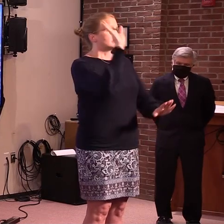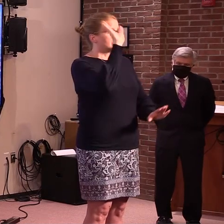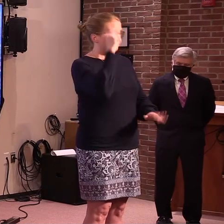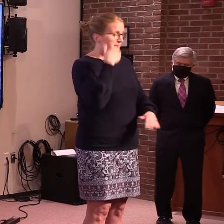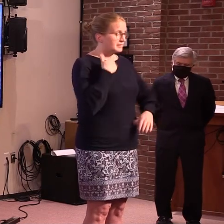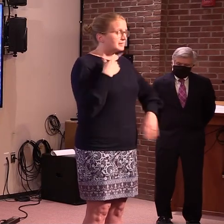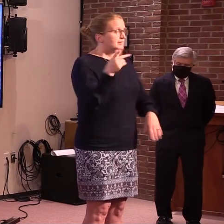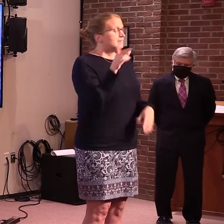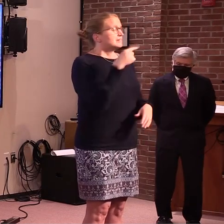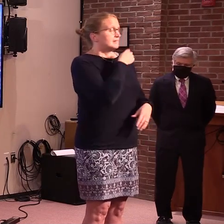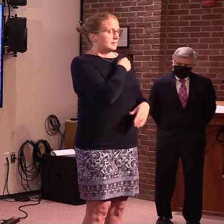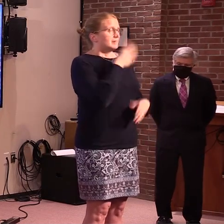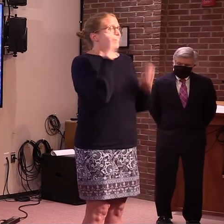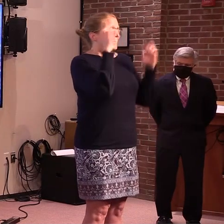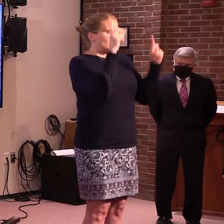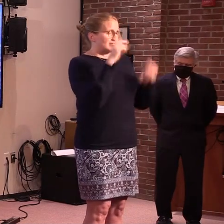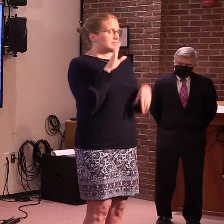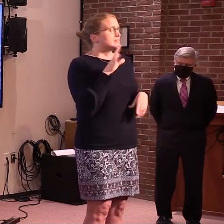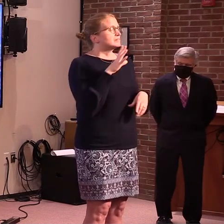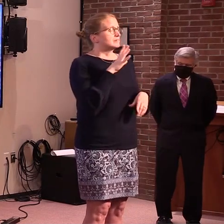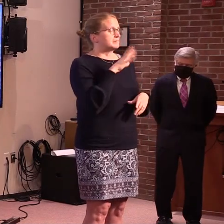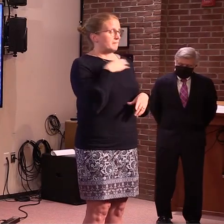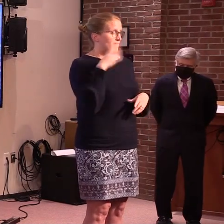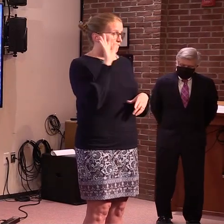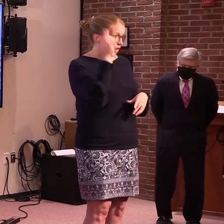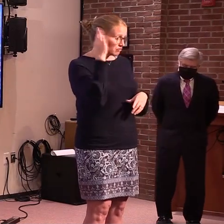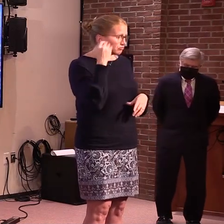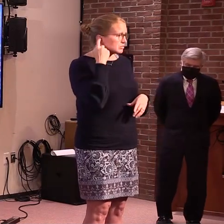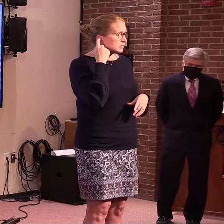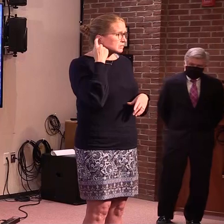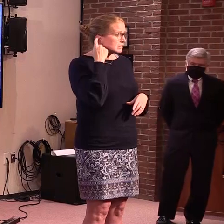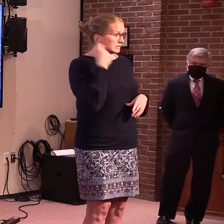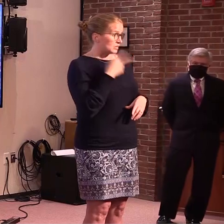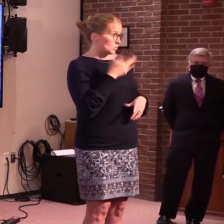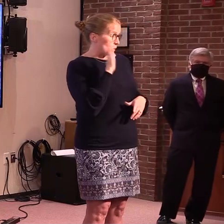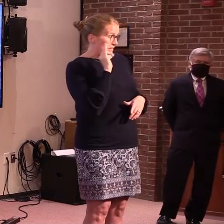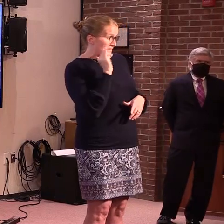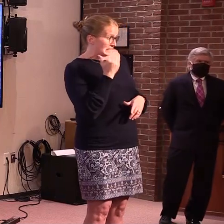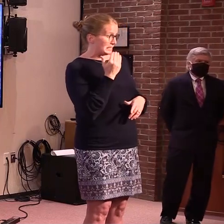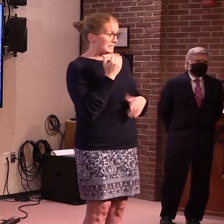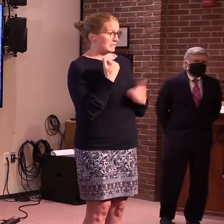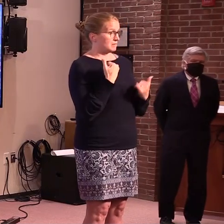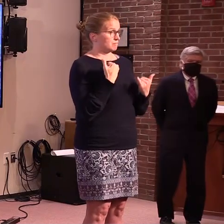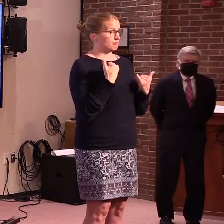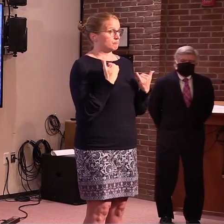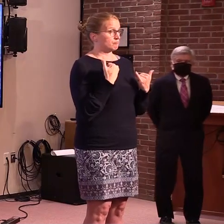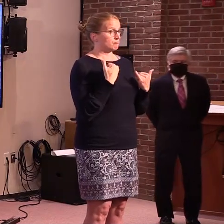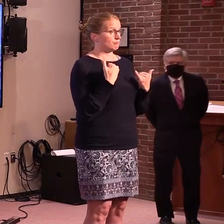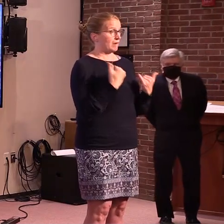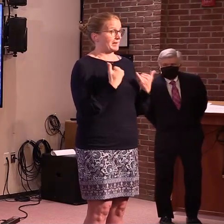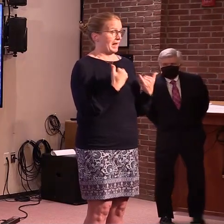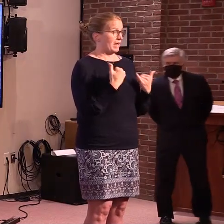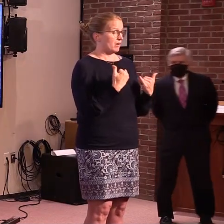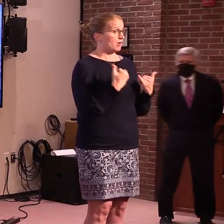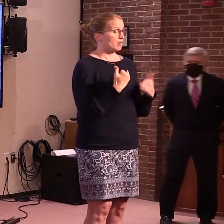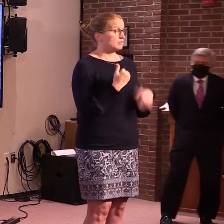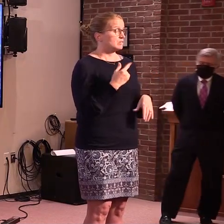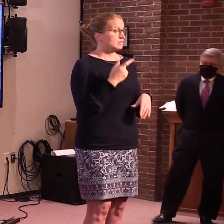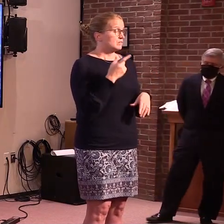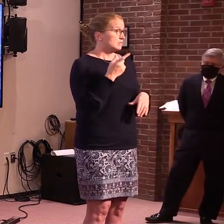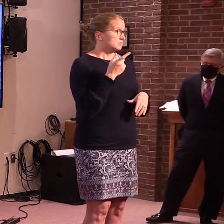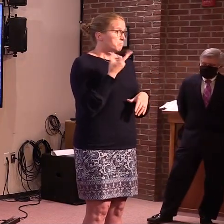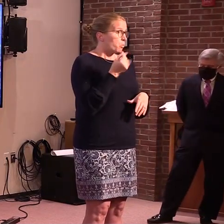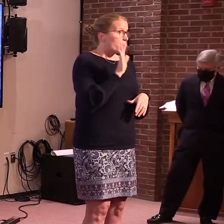Secretary French, it sounds like as of now, your best estimate for what it's going to cost schools to